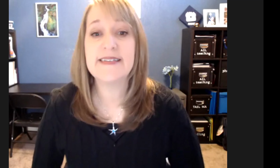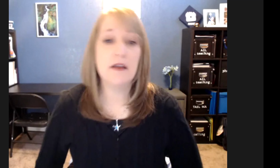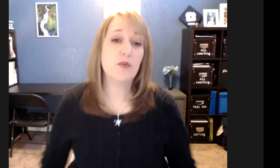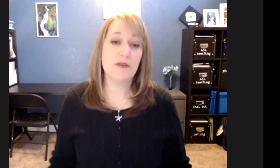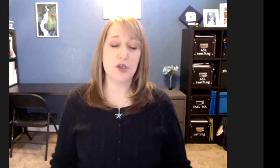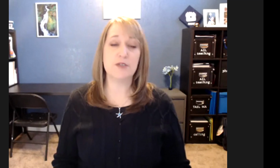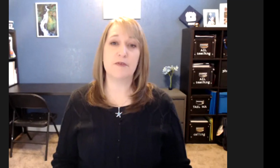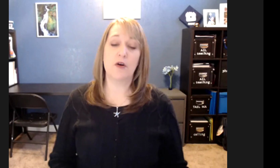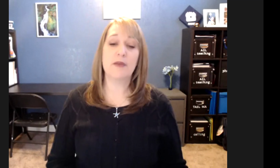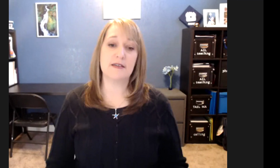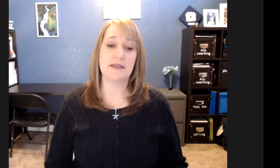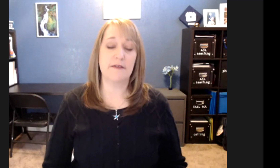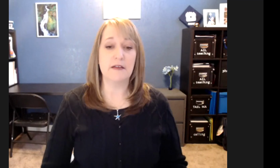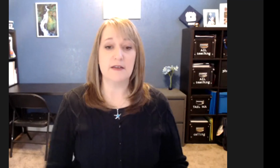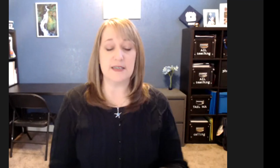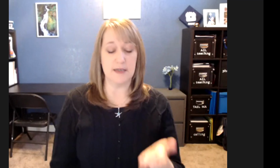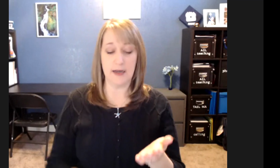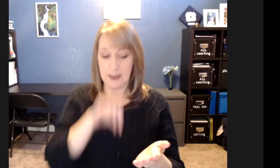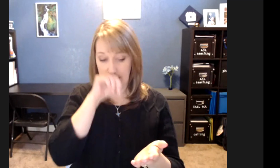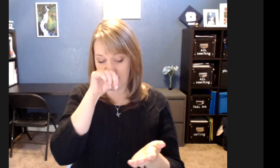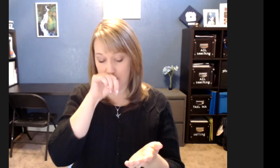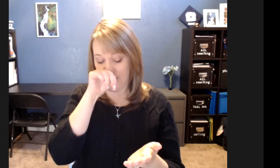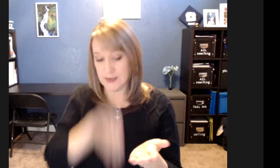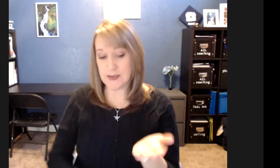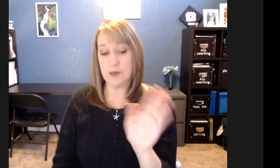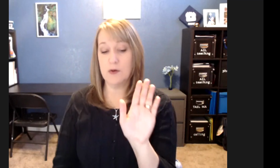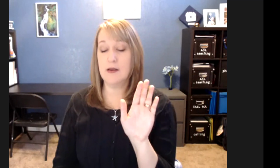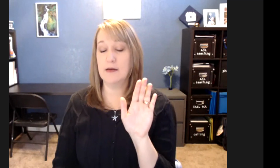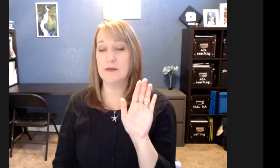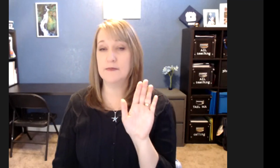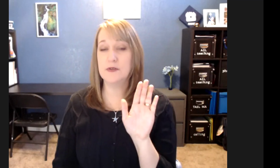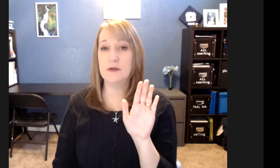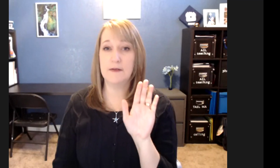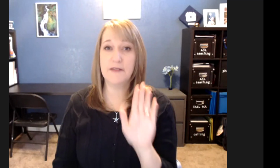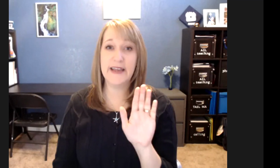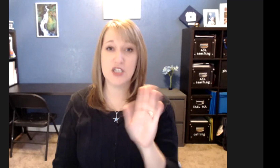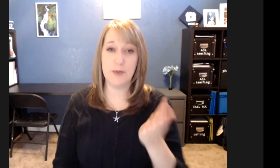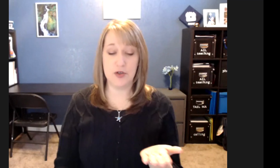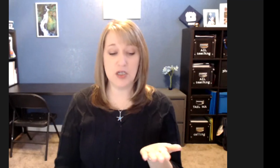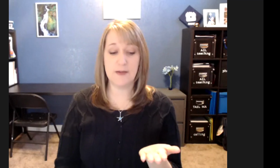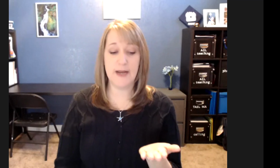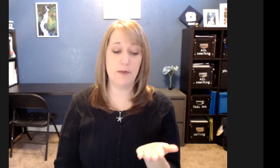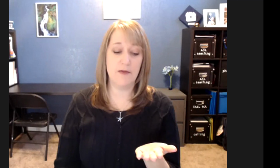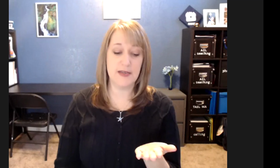Medicine, we've learned before, but this is a field of study as well. So you want a flat hand shape on your non-dominant hand, palm facing